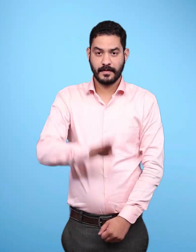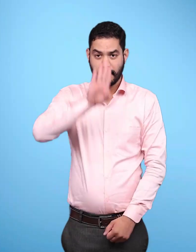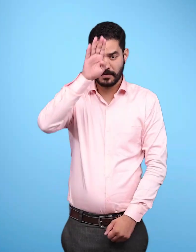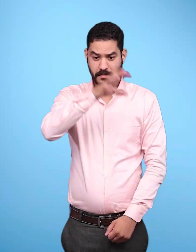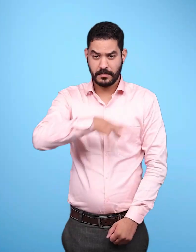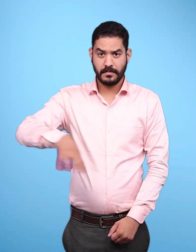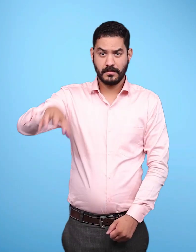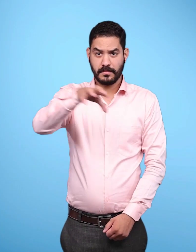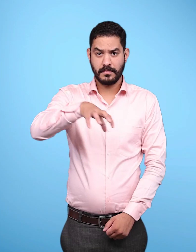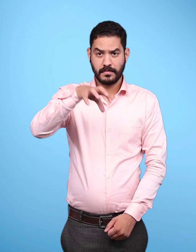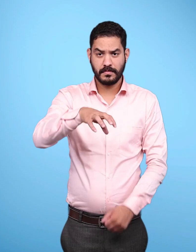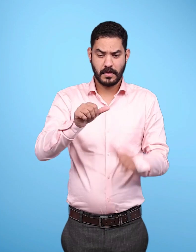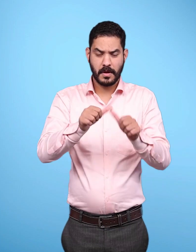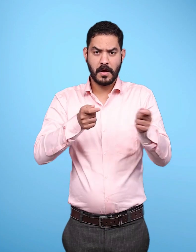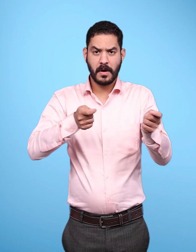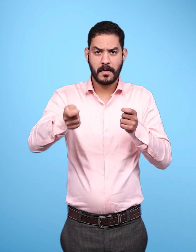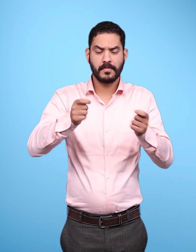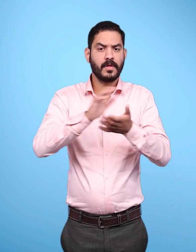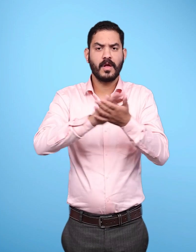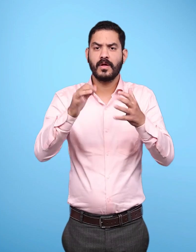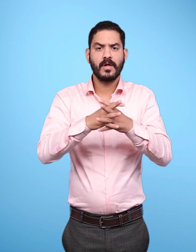how were these kingdoms administered?